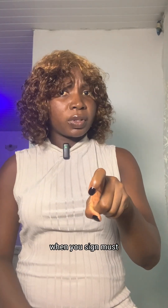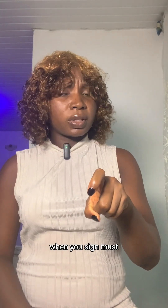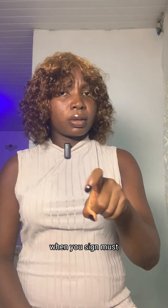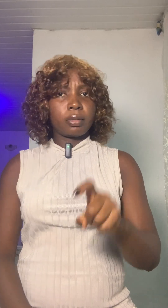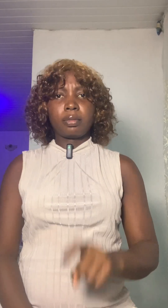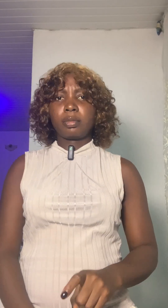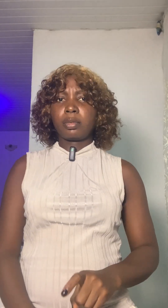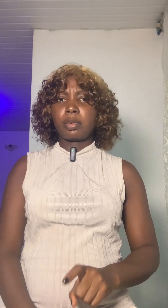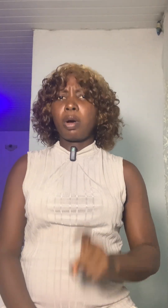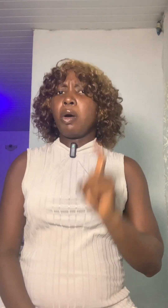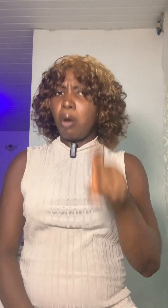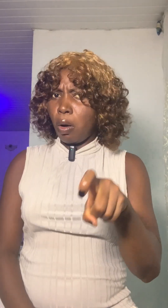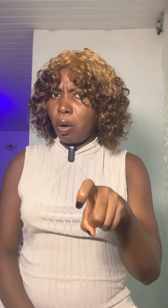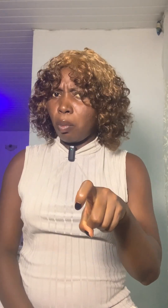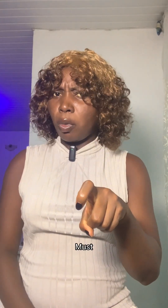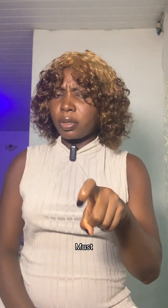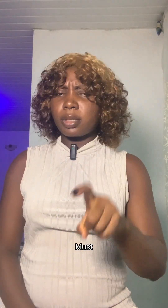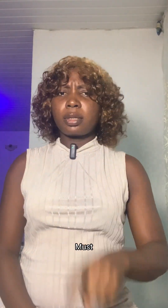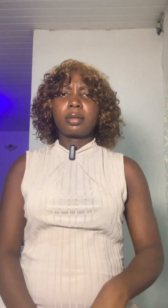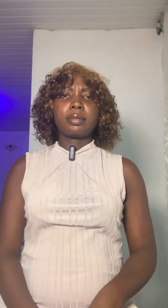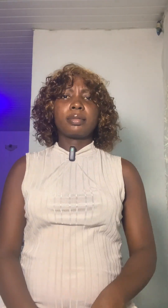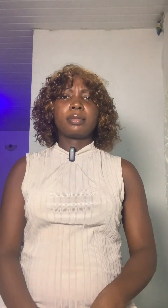must. Must.